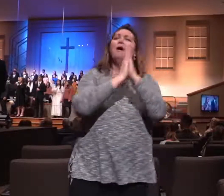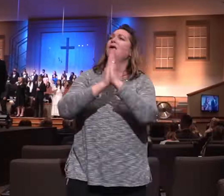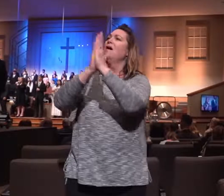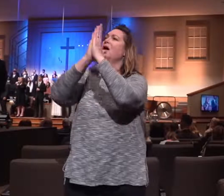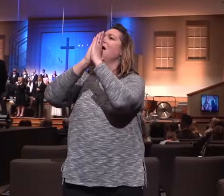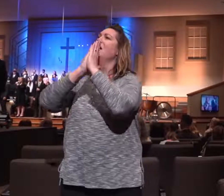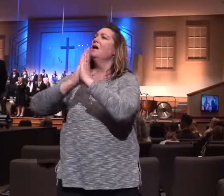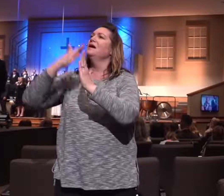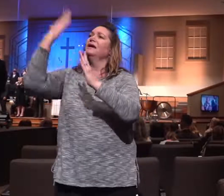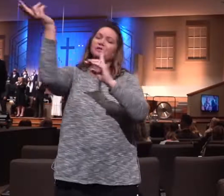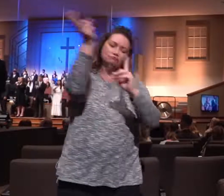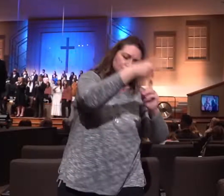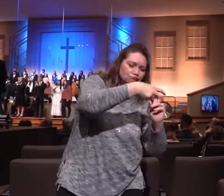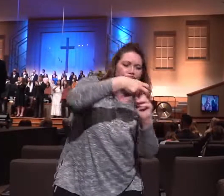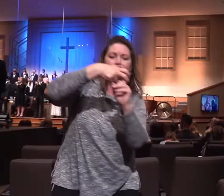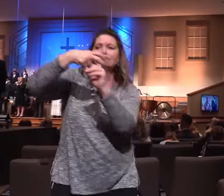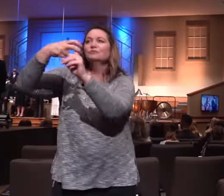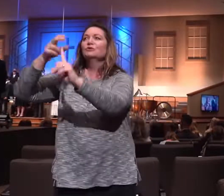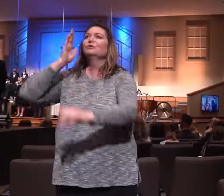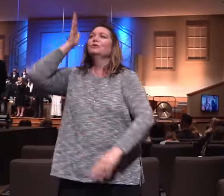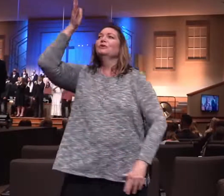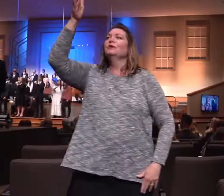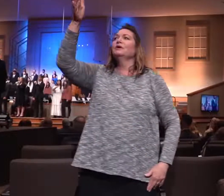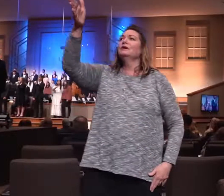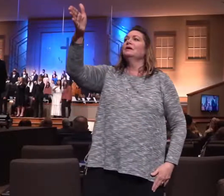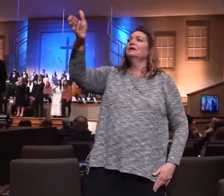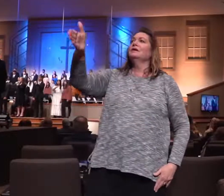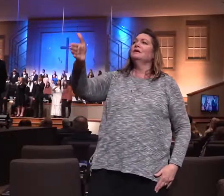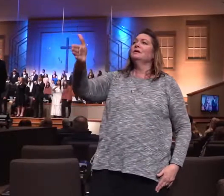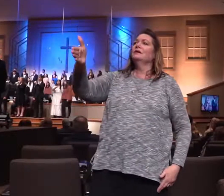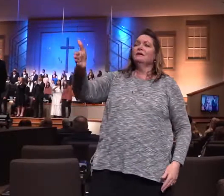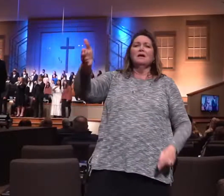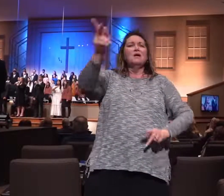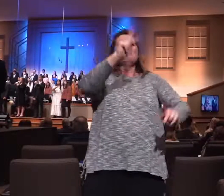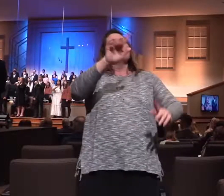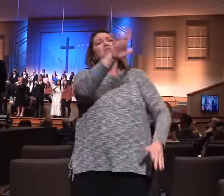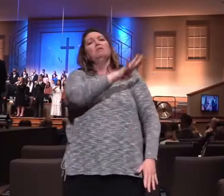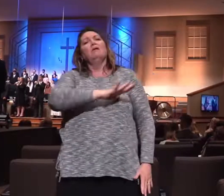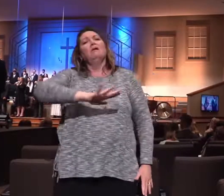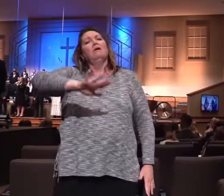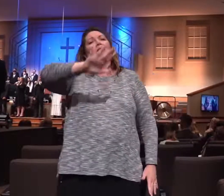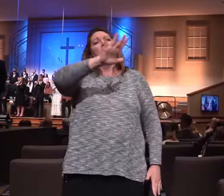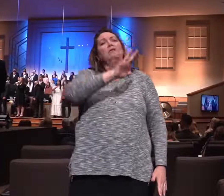The truth for the lonely that you are never